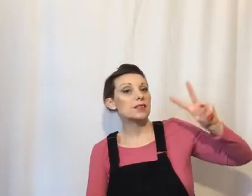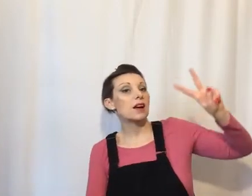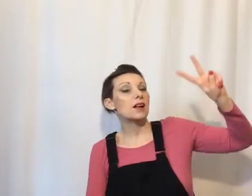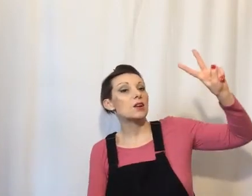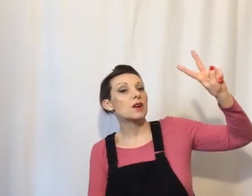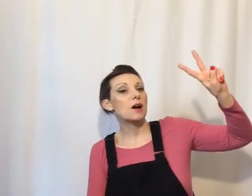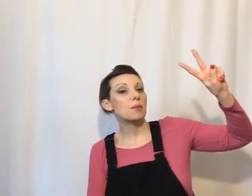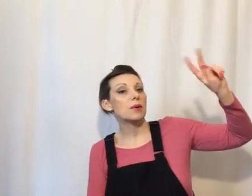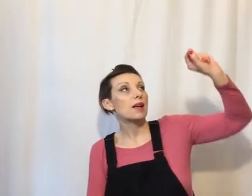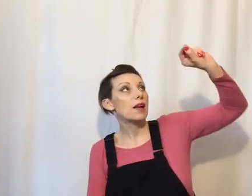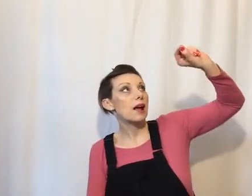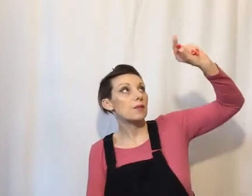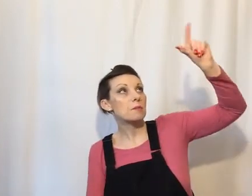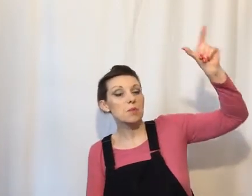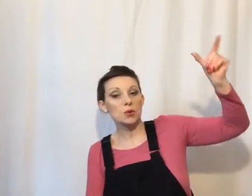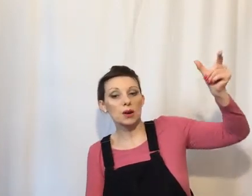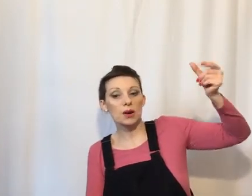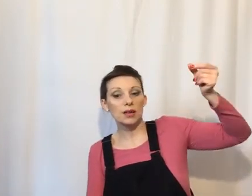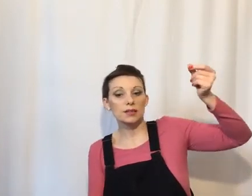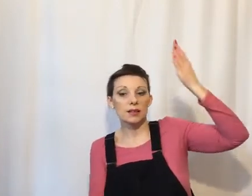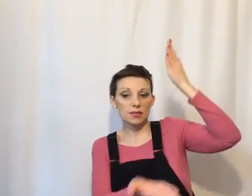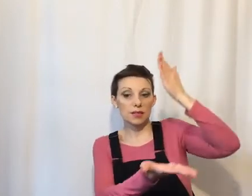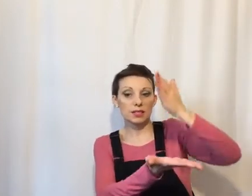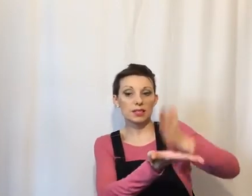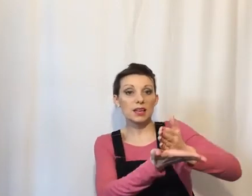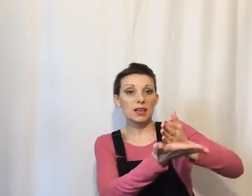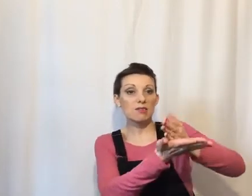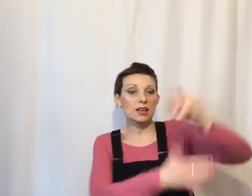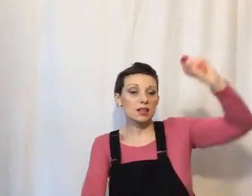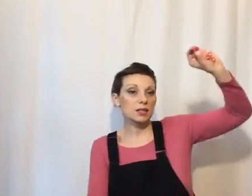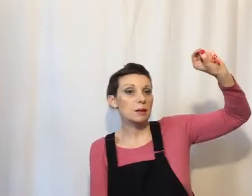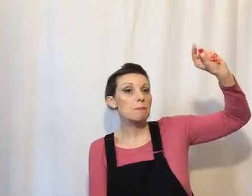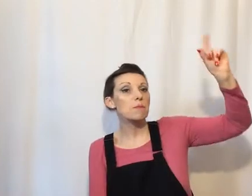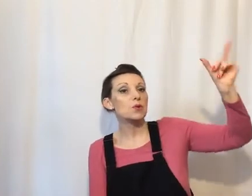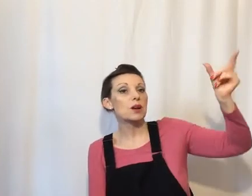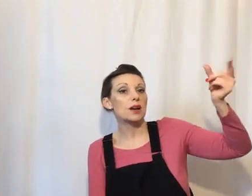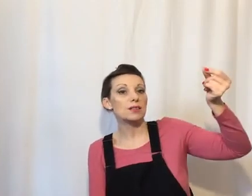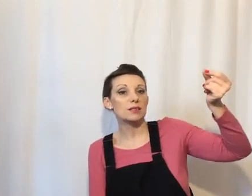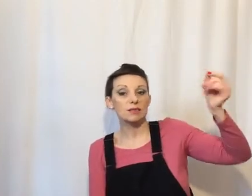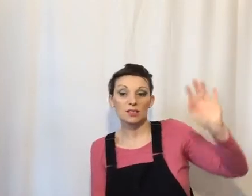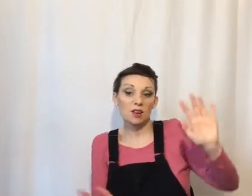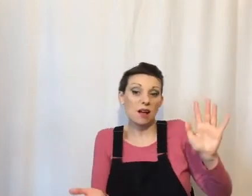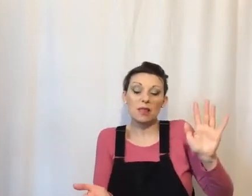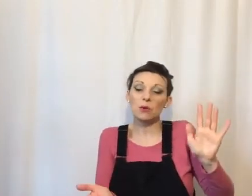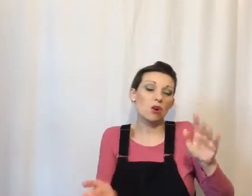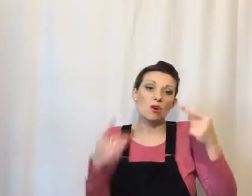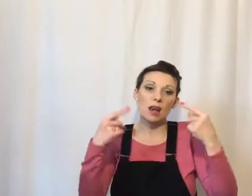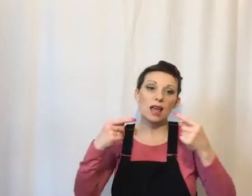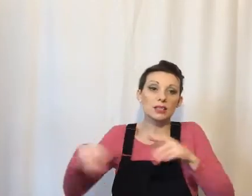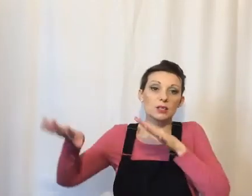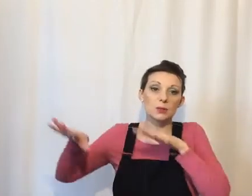under, look up at the moonlight, the serious moonlight. So, and then we've got let's